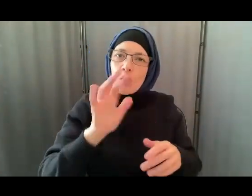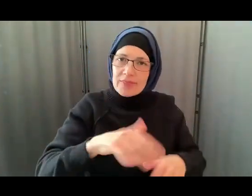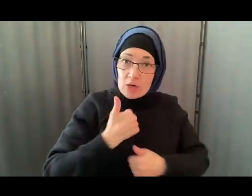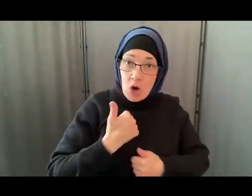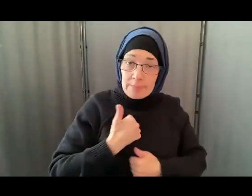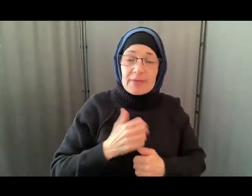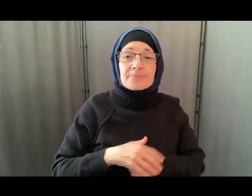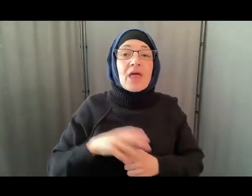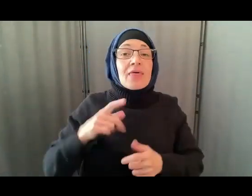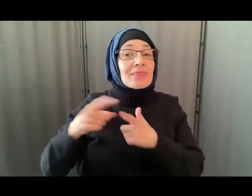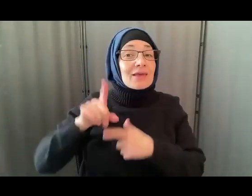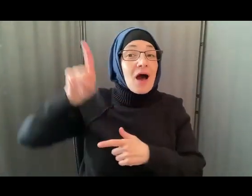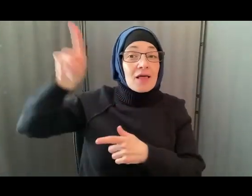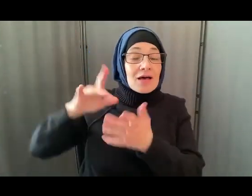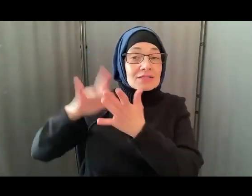life